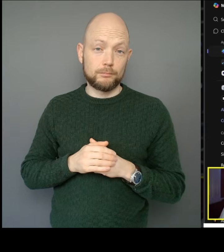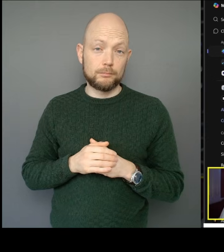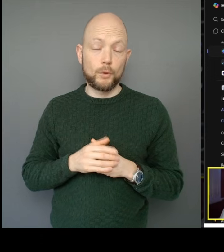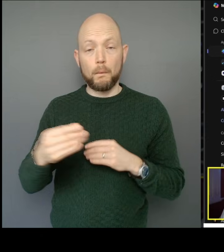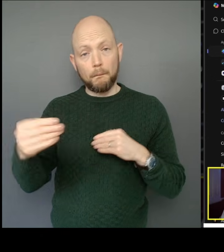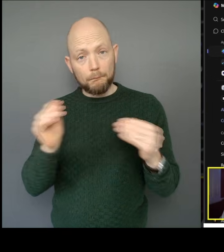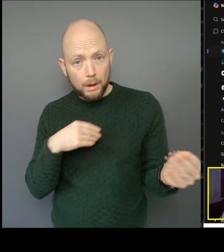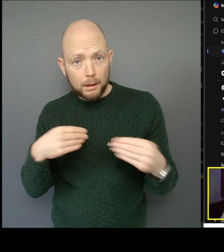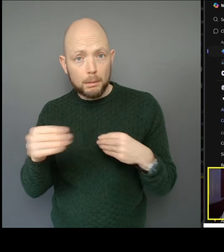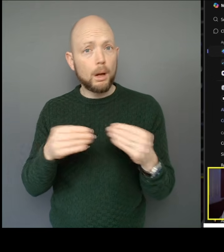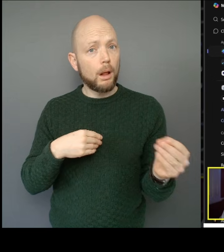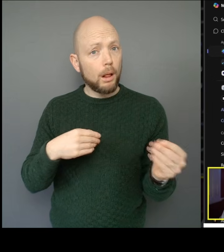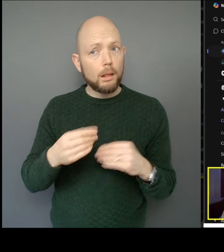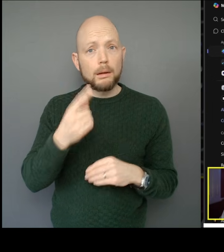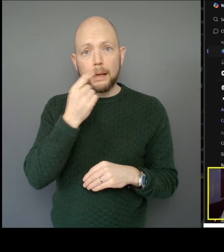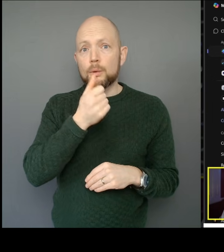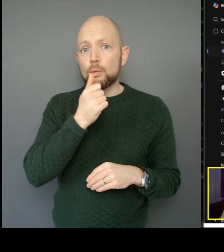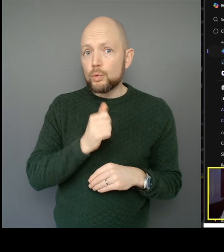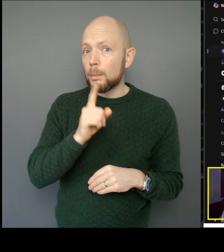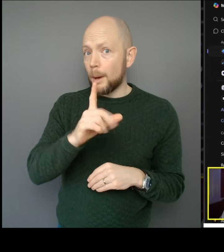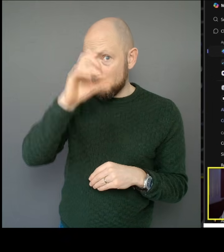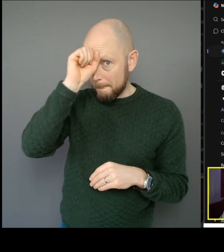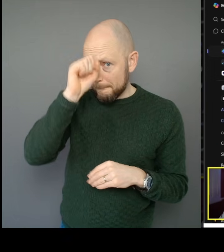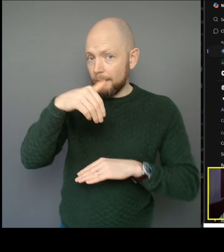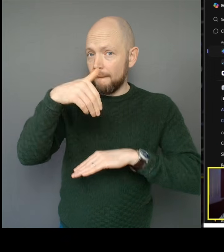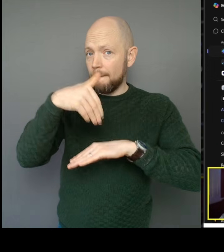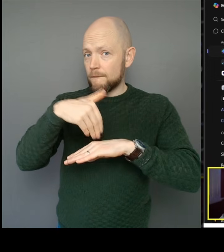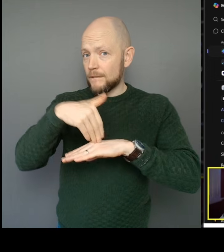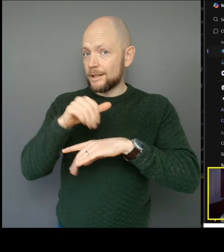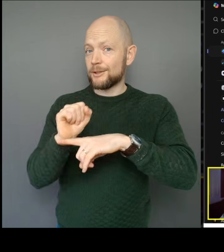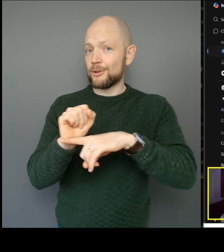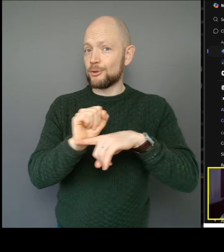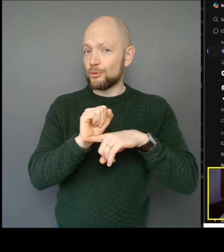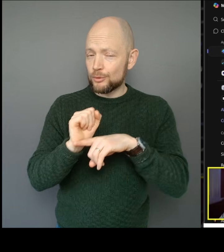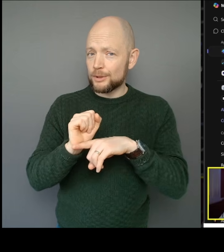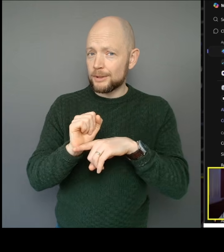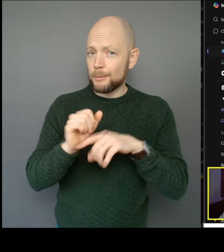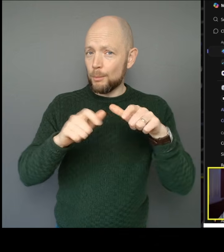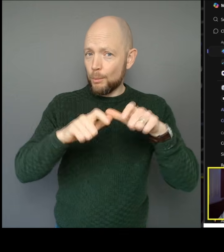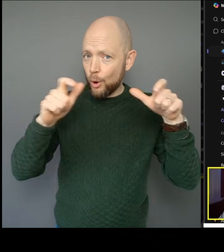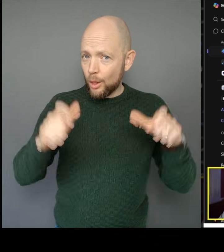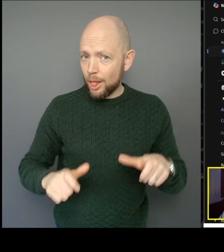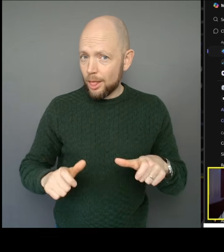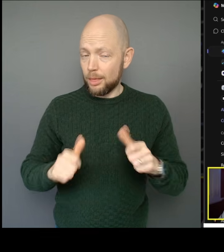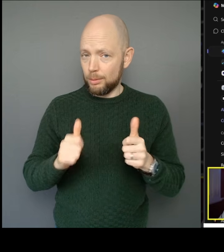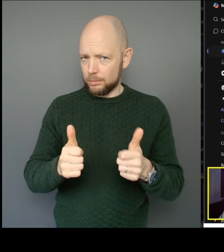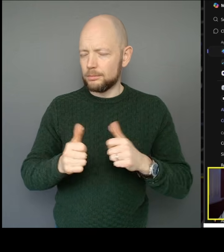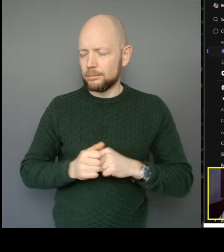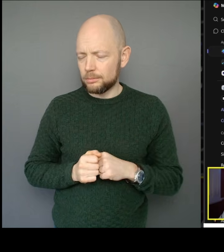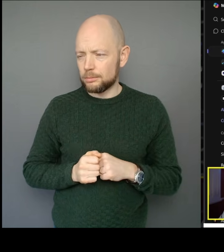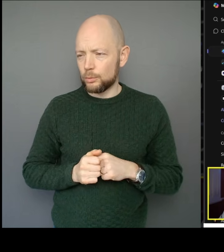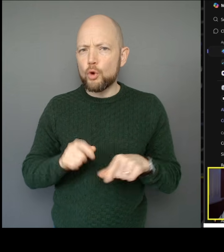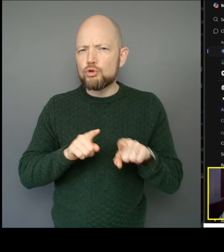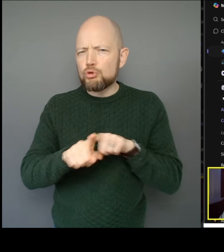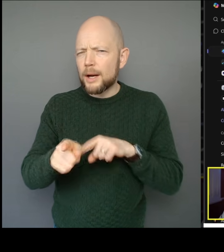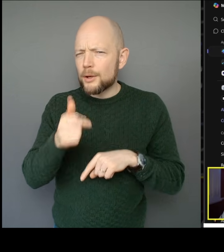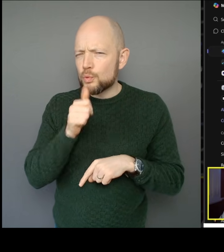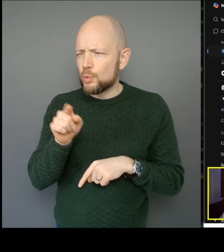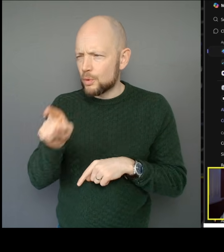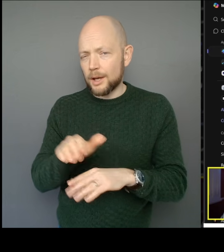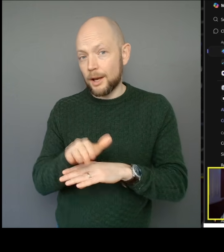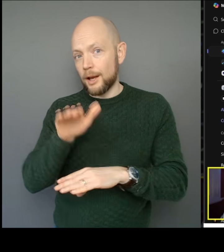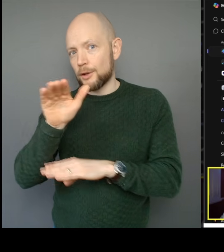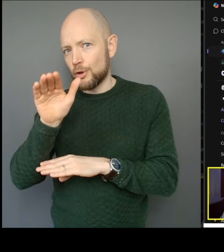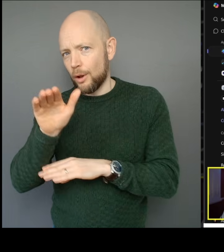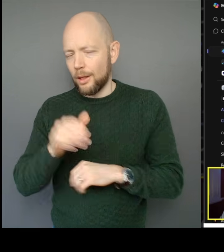of using it. It's just that the security model changes. And so let's go ahead and put a prompt in. And I don't know if you guys